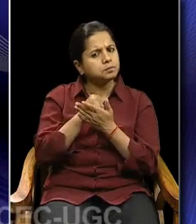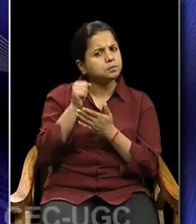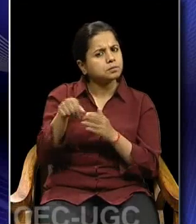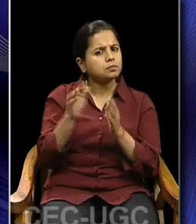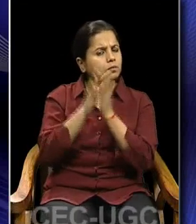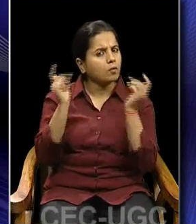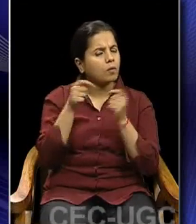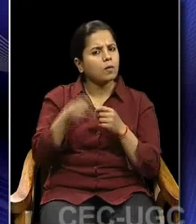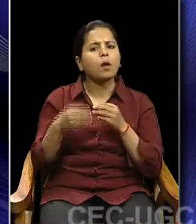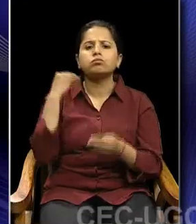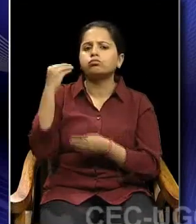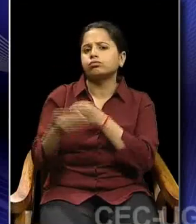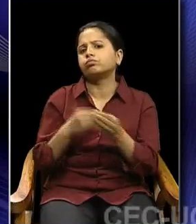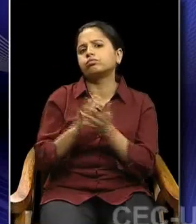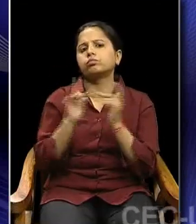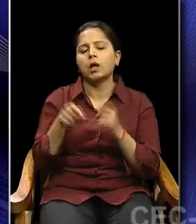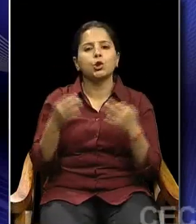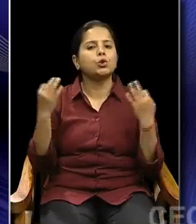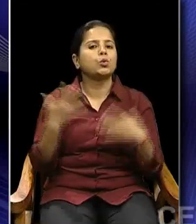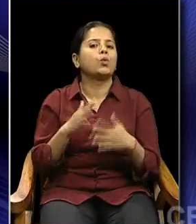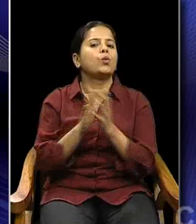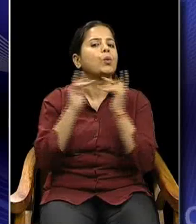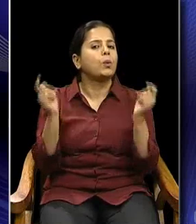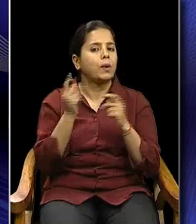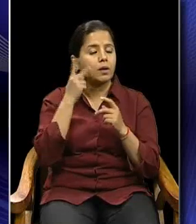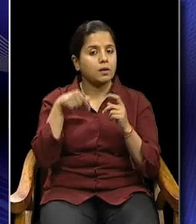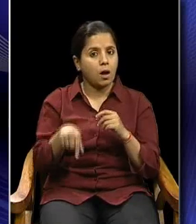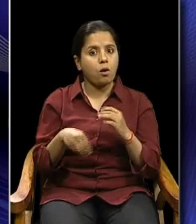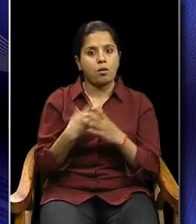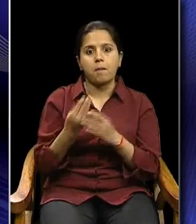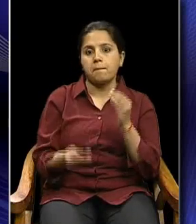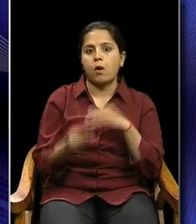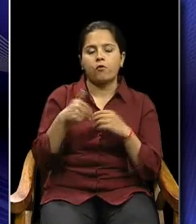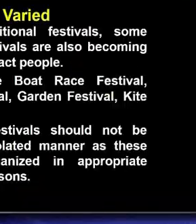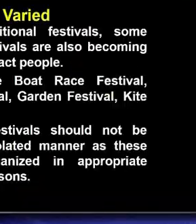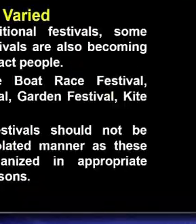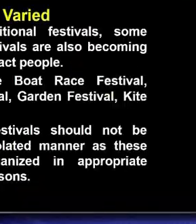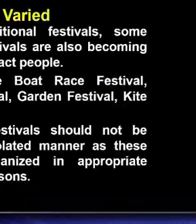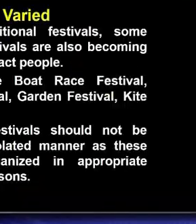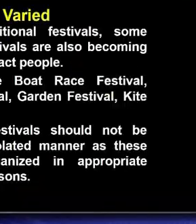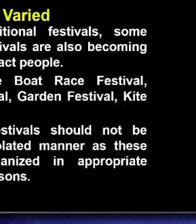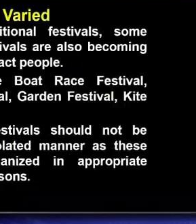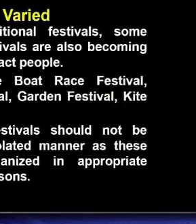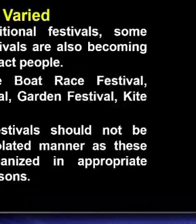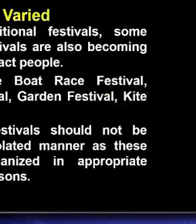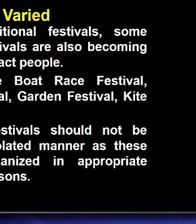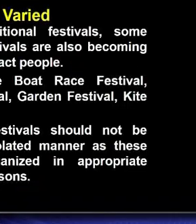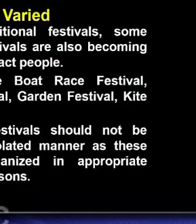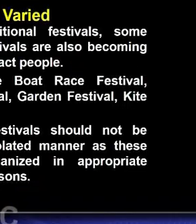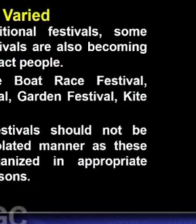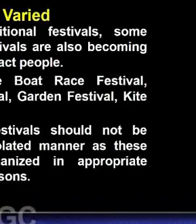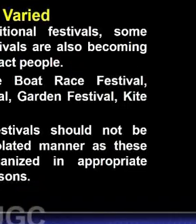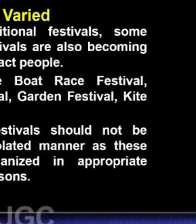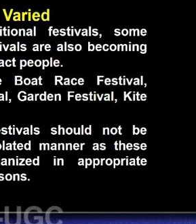these traditional festivals, the other new festivals which are becoming very, very popular, and how these festivals are able to attract the